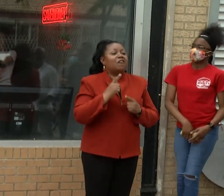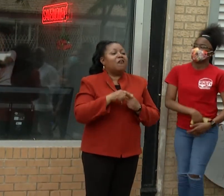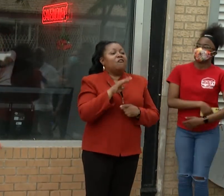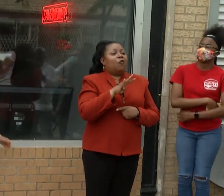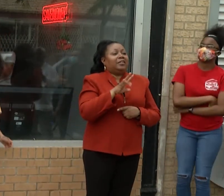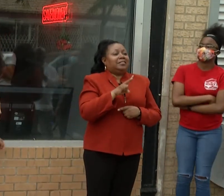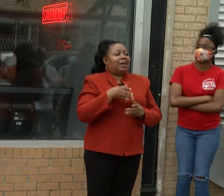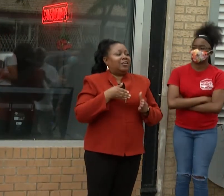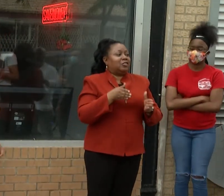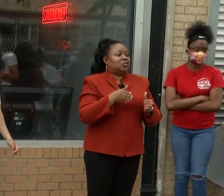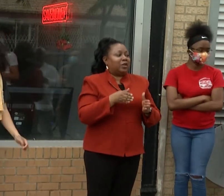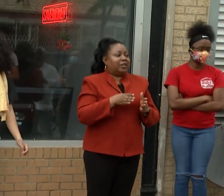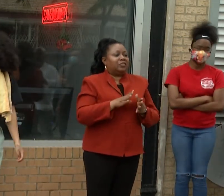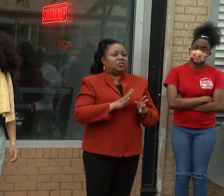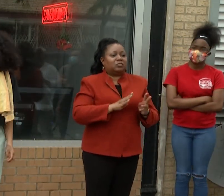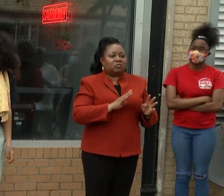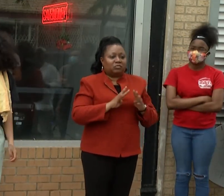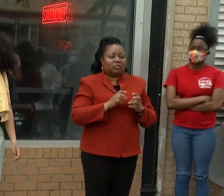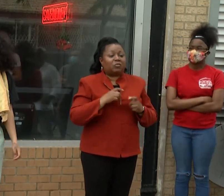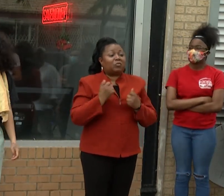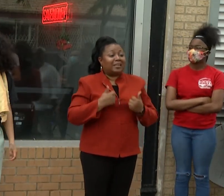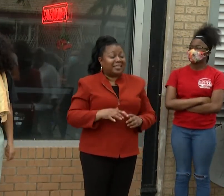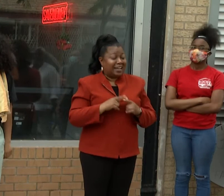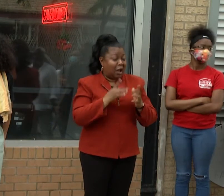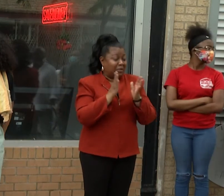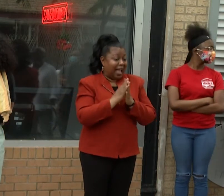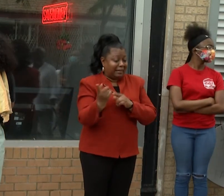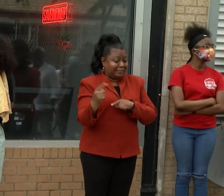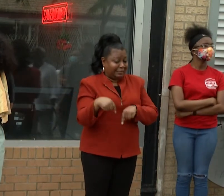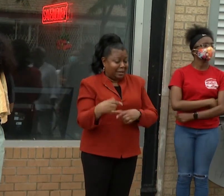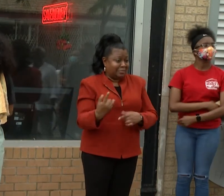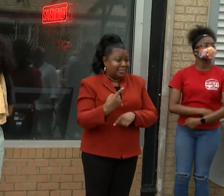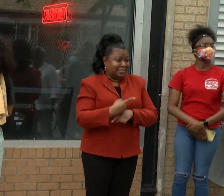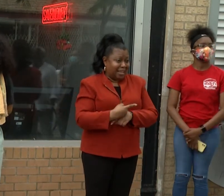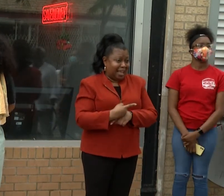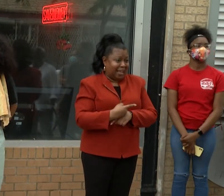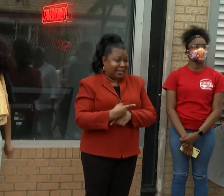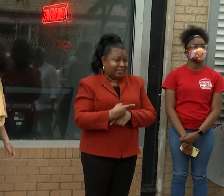47th Street resident. And I was asked to come here today